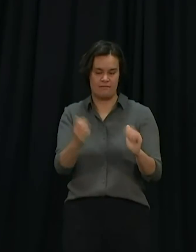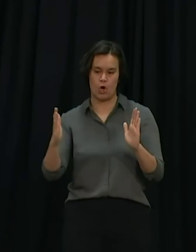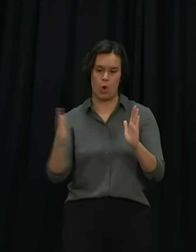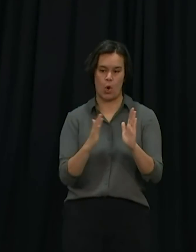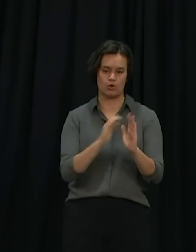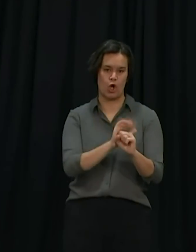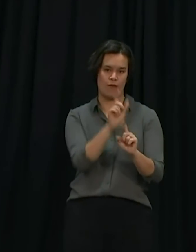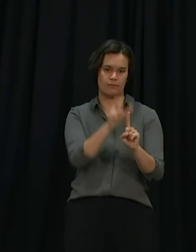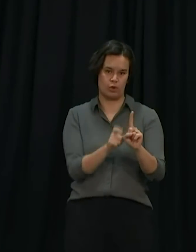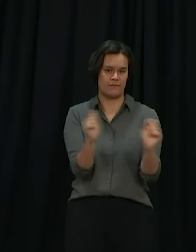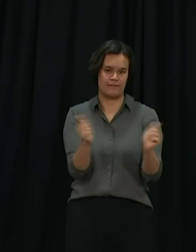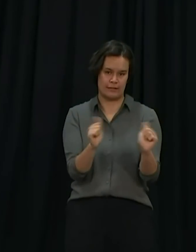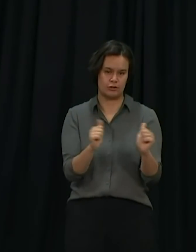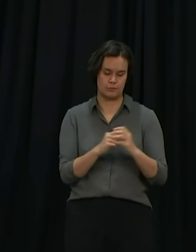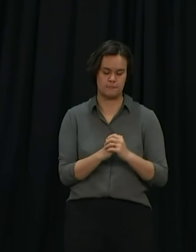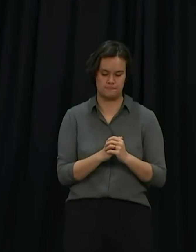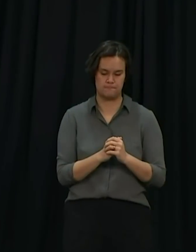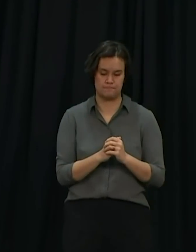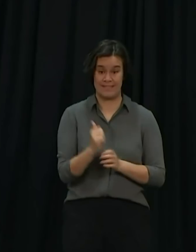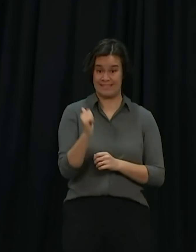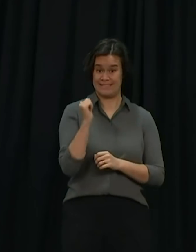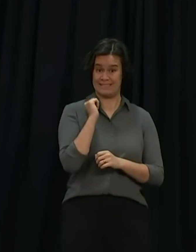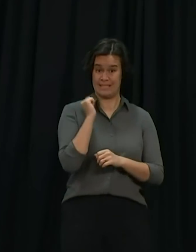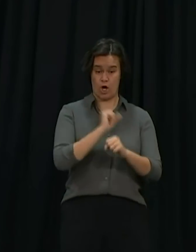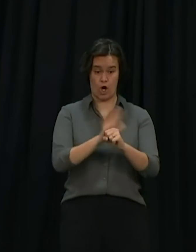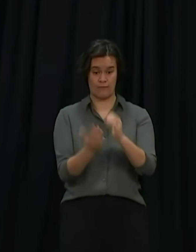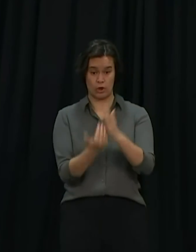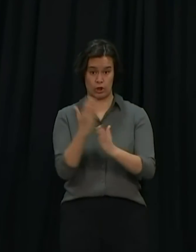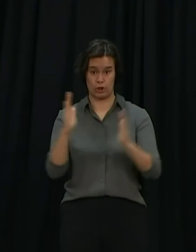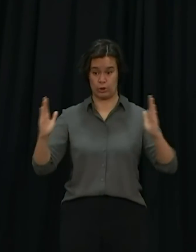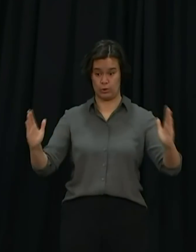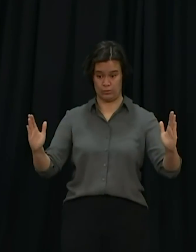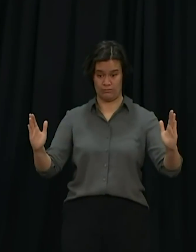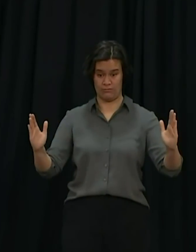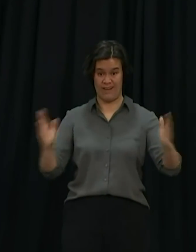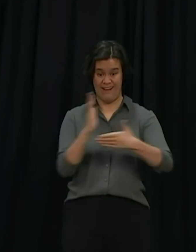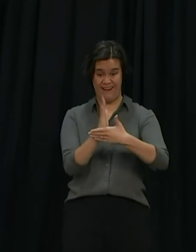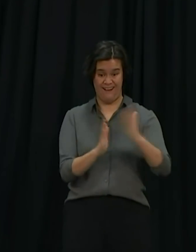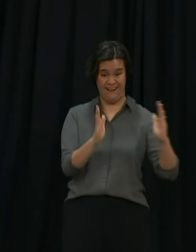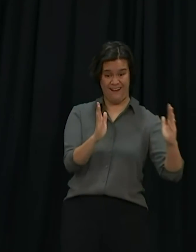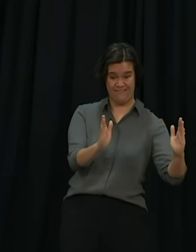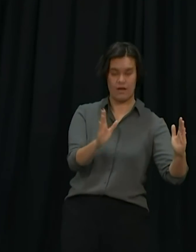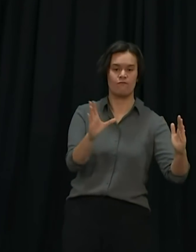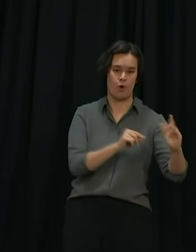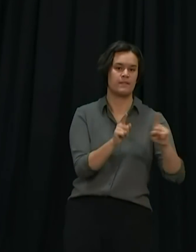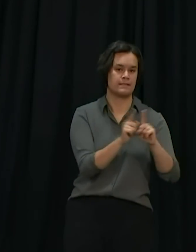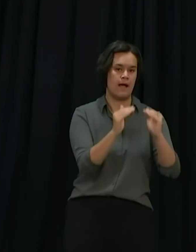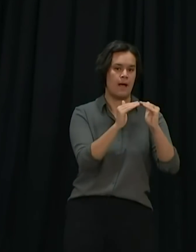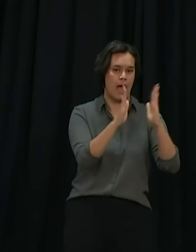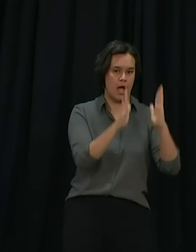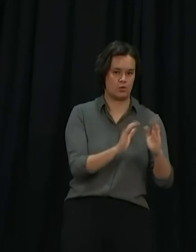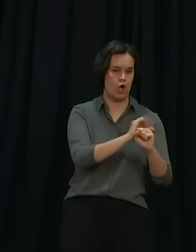down further, over half of our total cases yesterday were in fact household cases. This once again shows